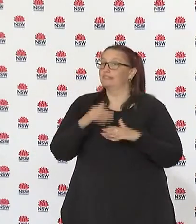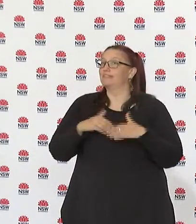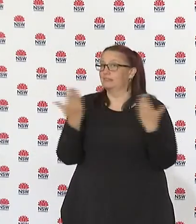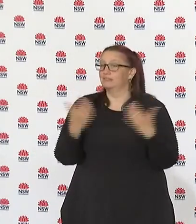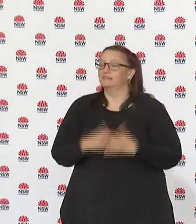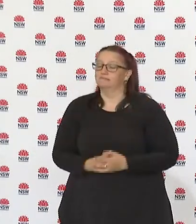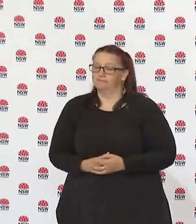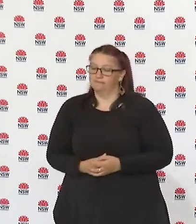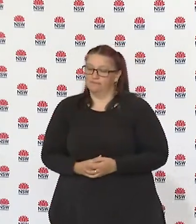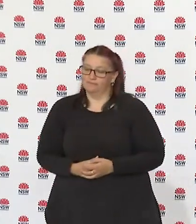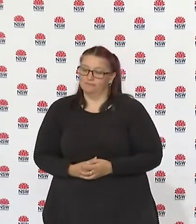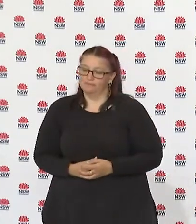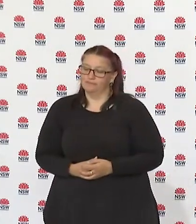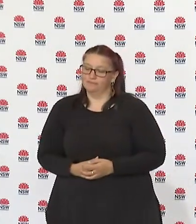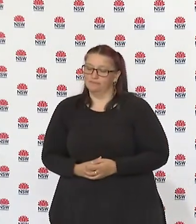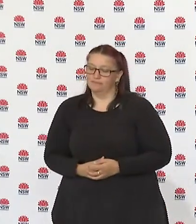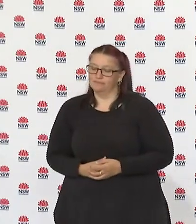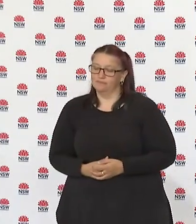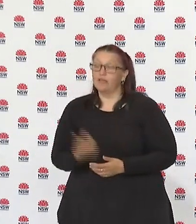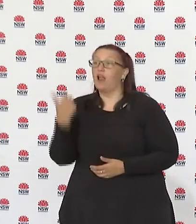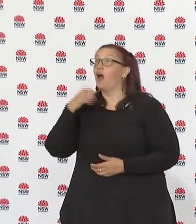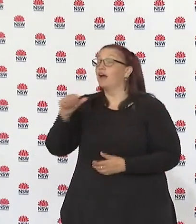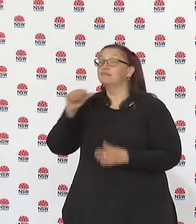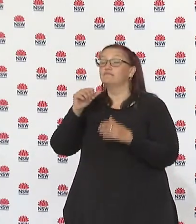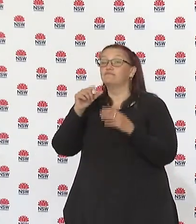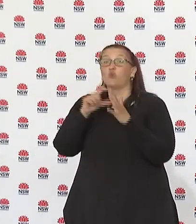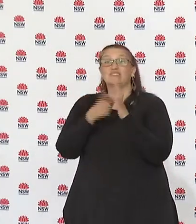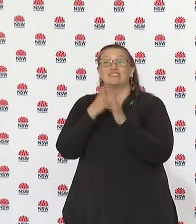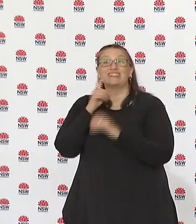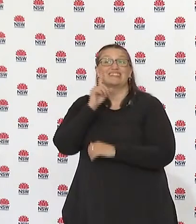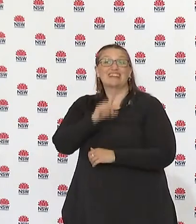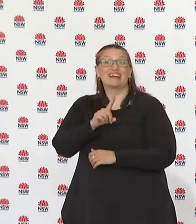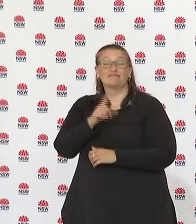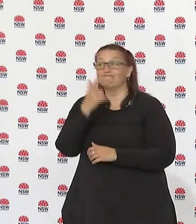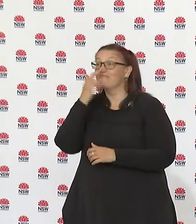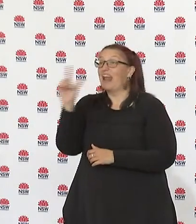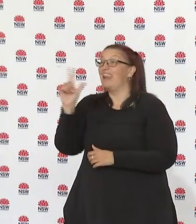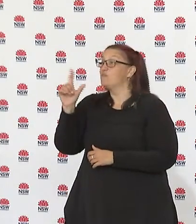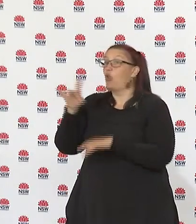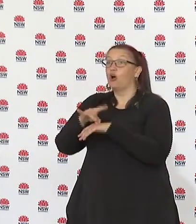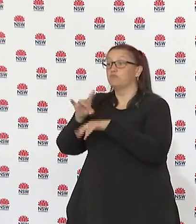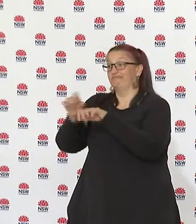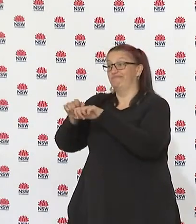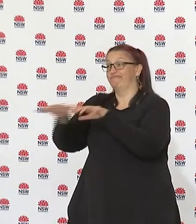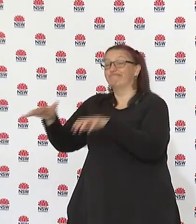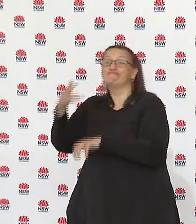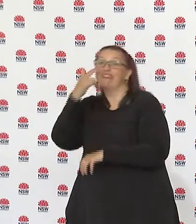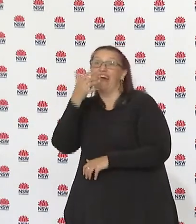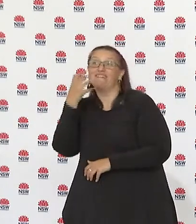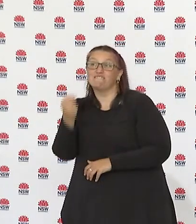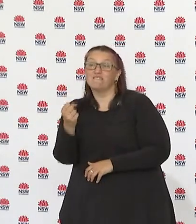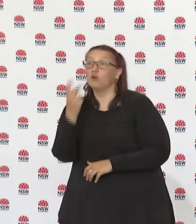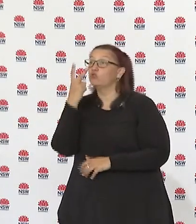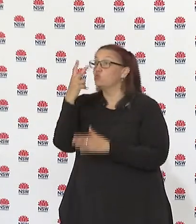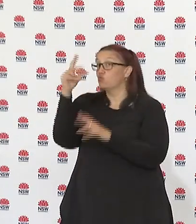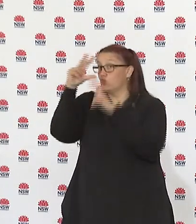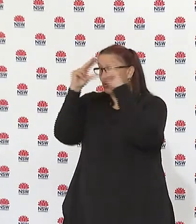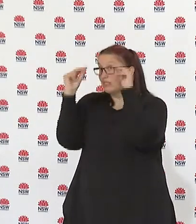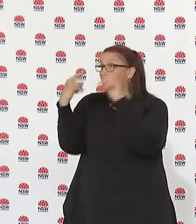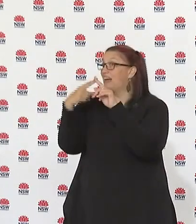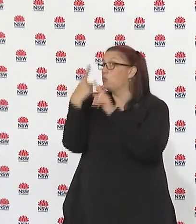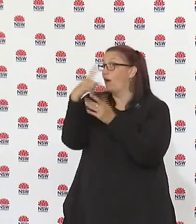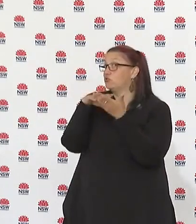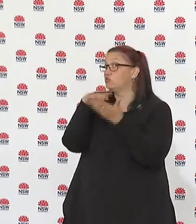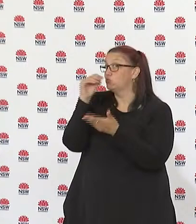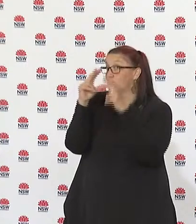mentioned yesterday, there's been an outbreak of cases in Liverpool Hospital. 2 nurses and a student nurse who worked at